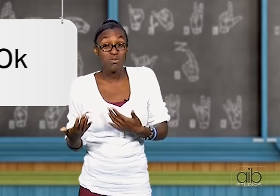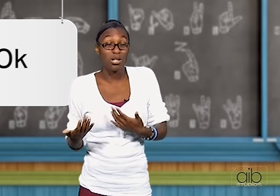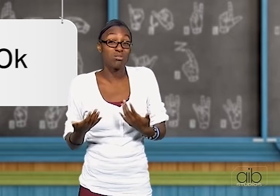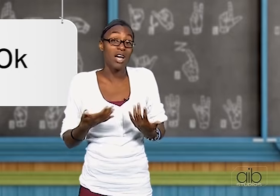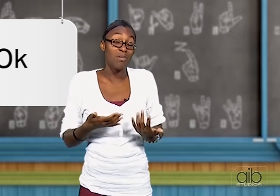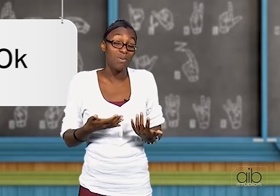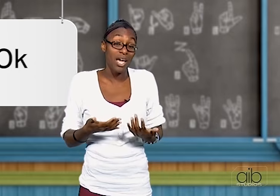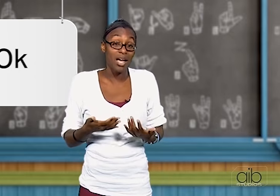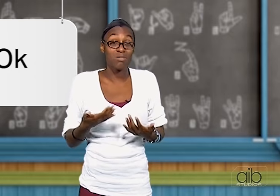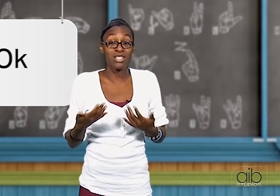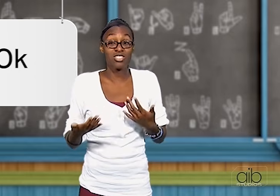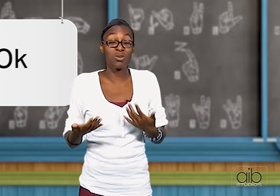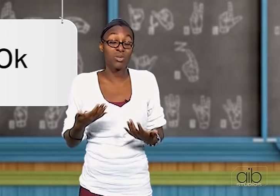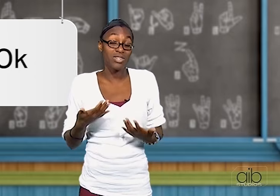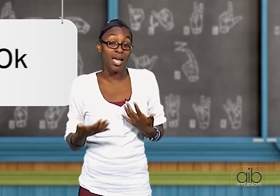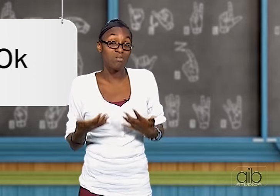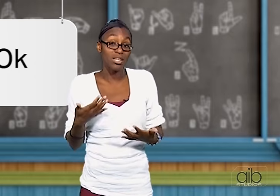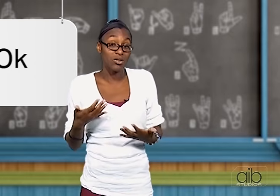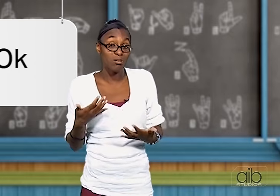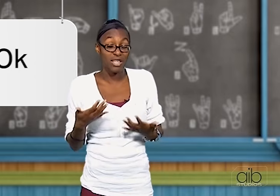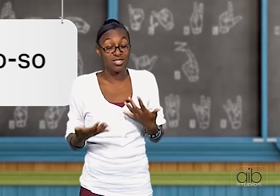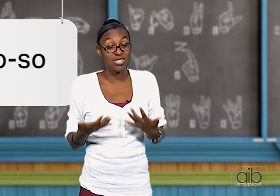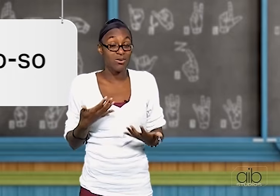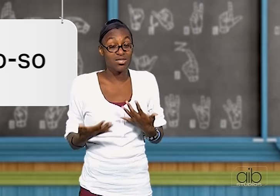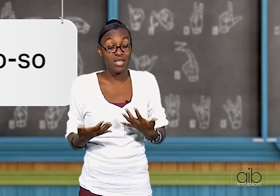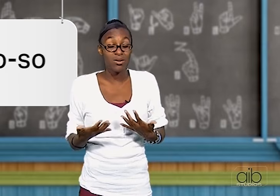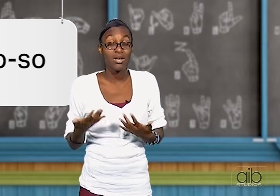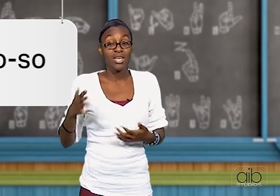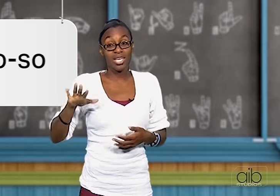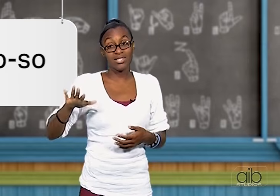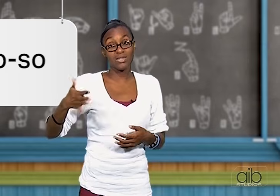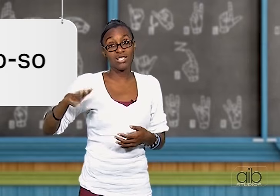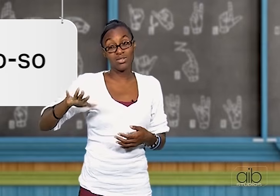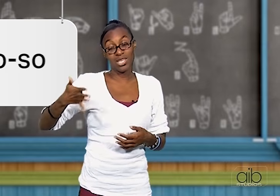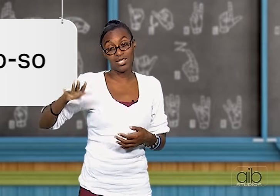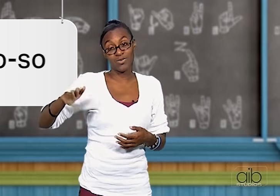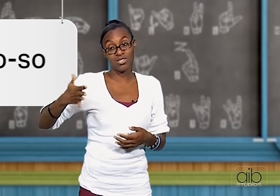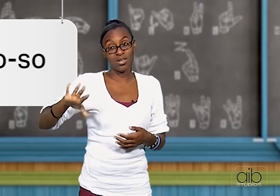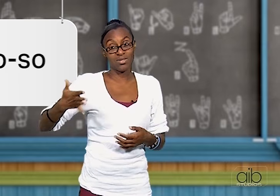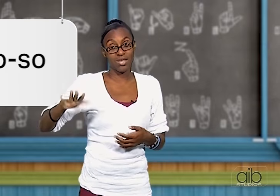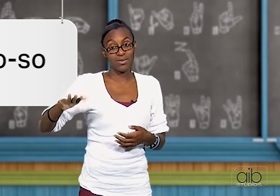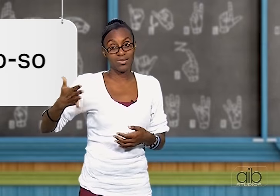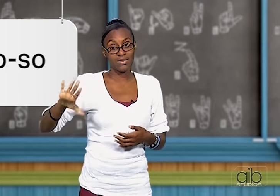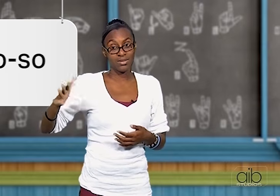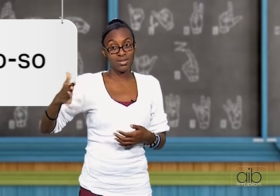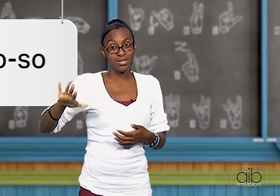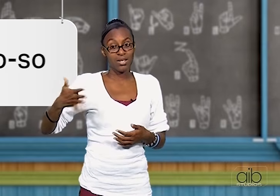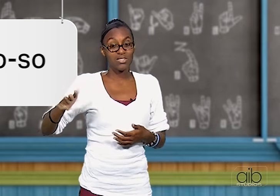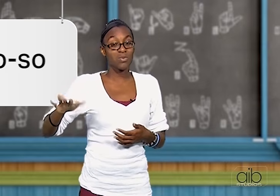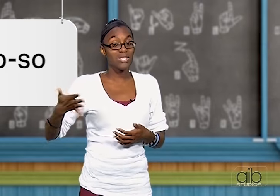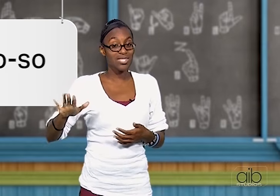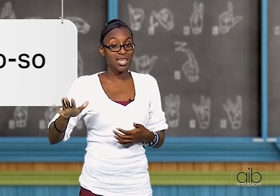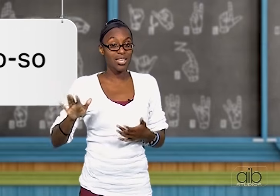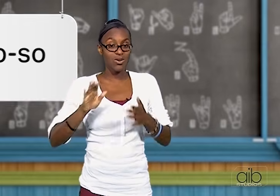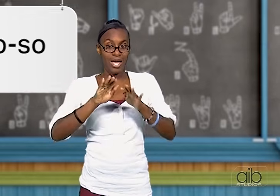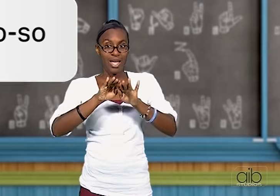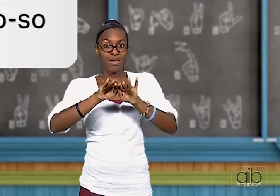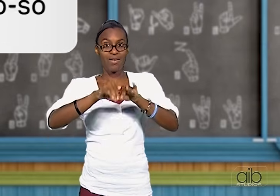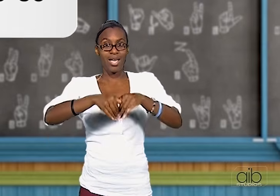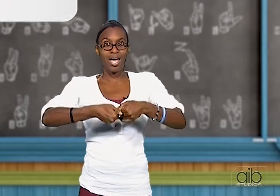but I'm not bad. I'm like somewhere in that middle. I'm like so-so. And so they do this for so-so. So once again, you have